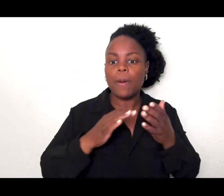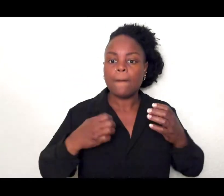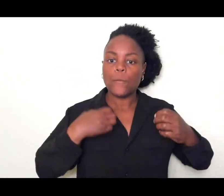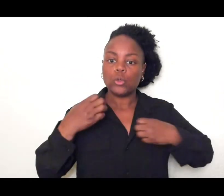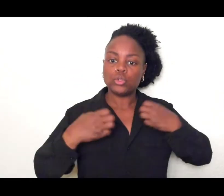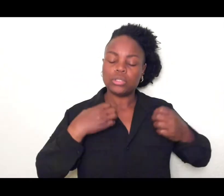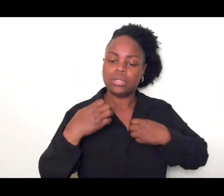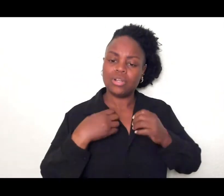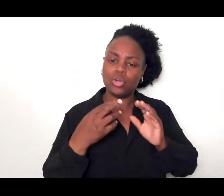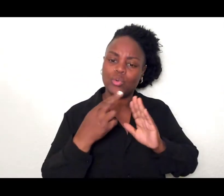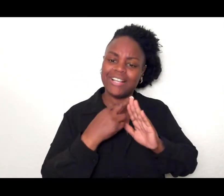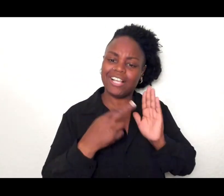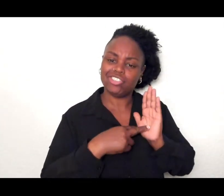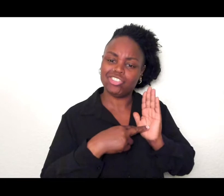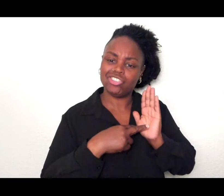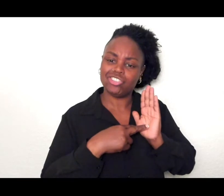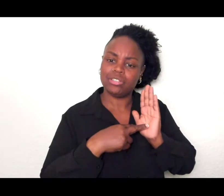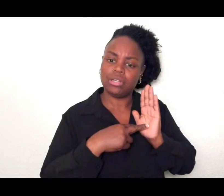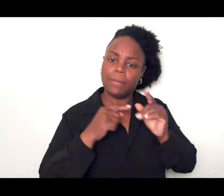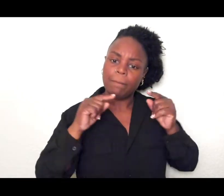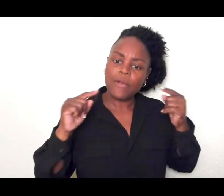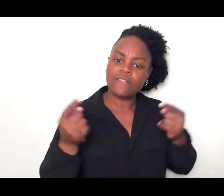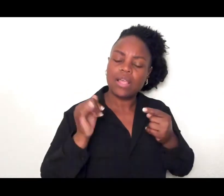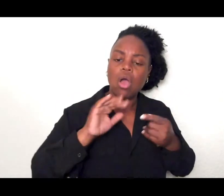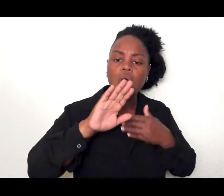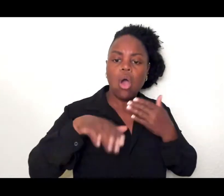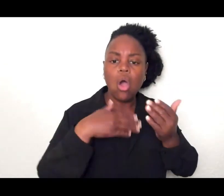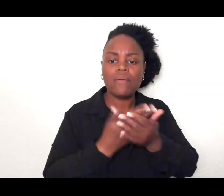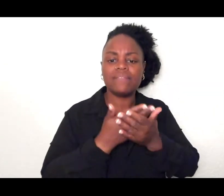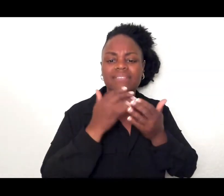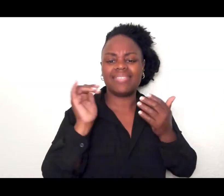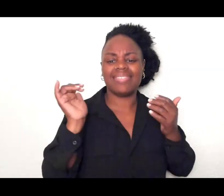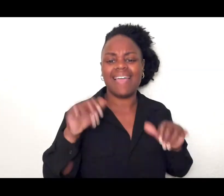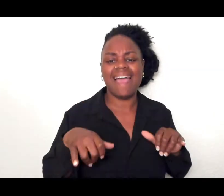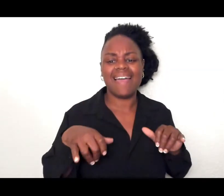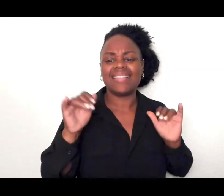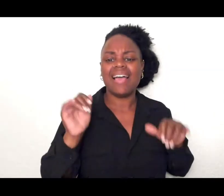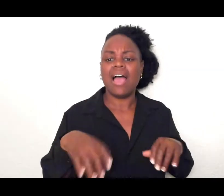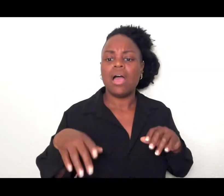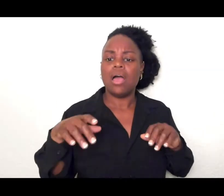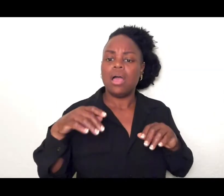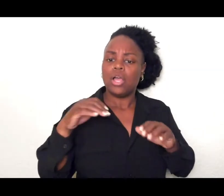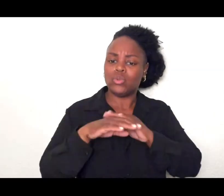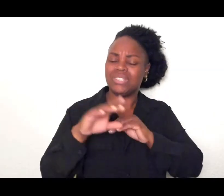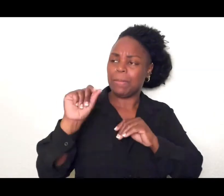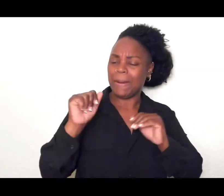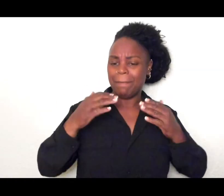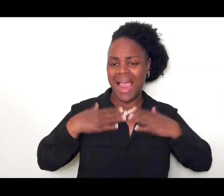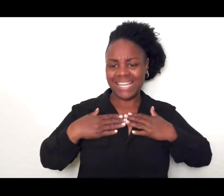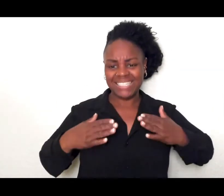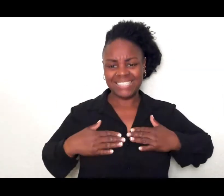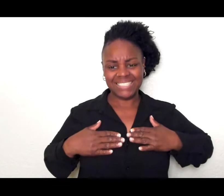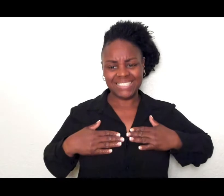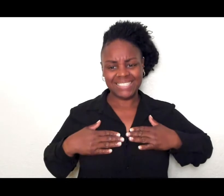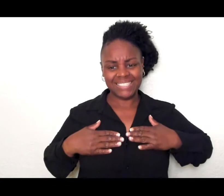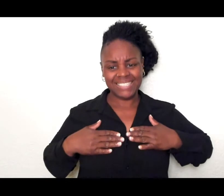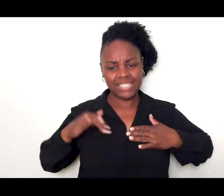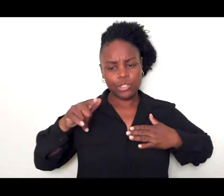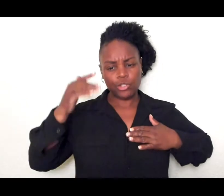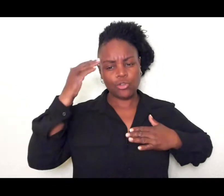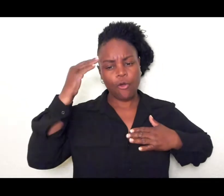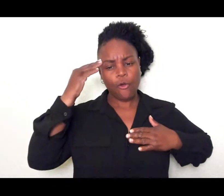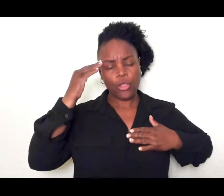saying it as well. It's really hard to kind of extricate the ableism from ourselves, you know, because it's everywhere, just like white